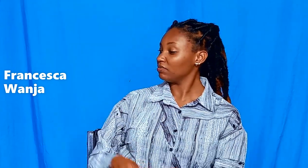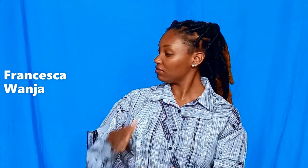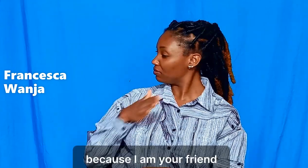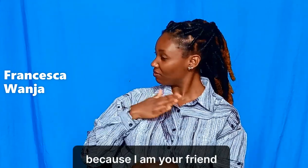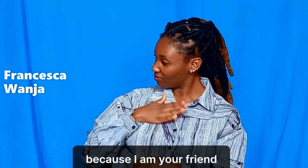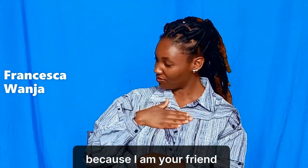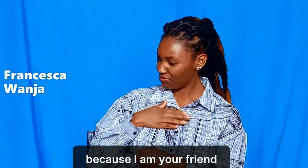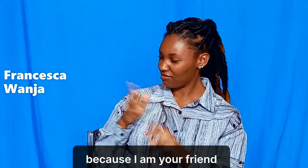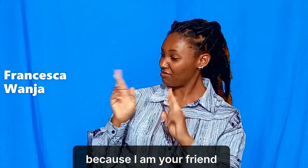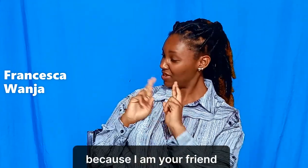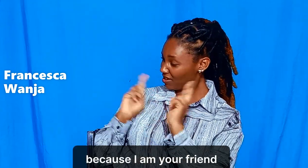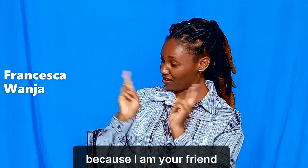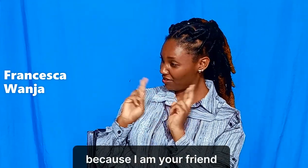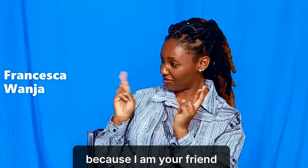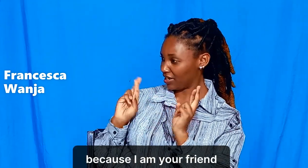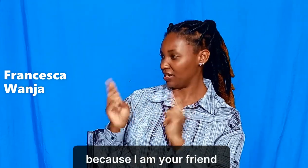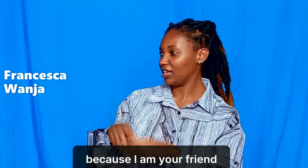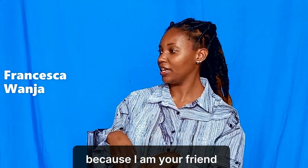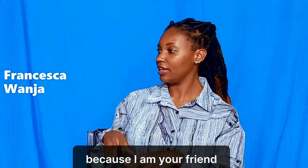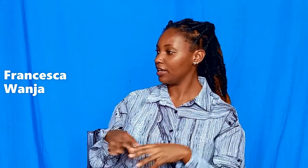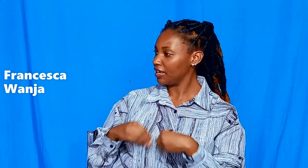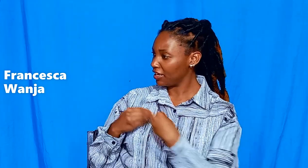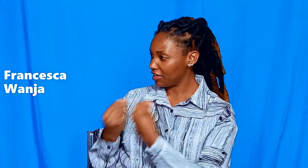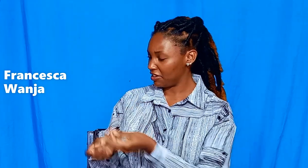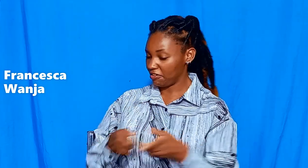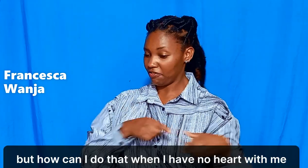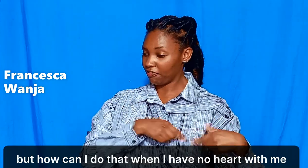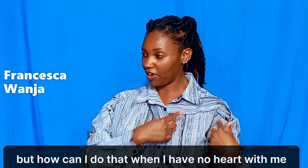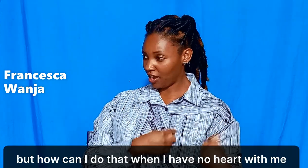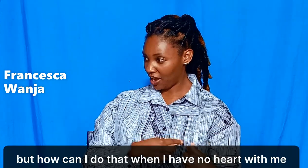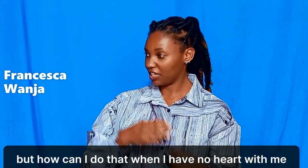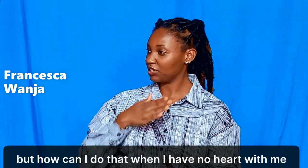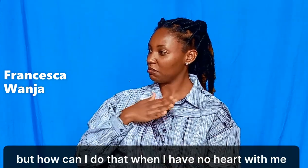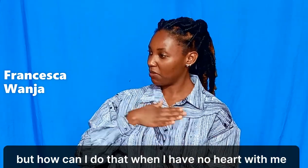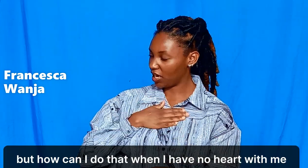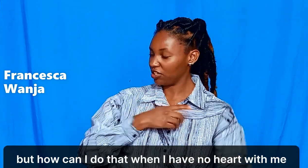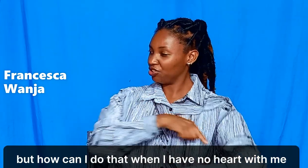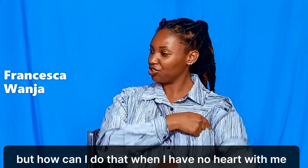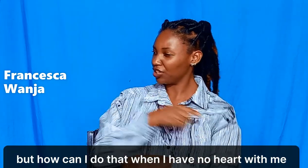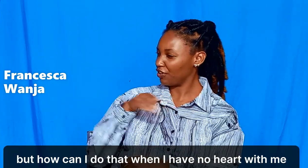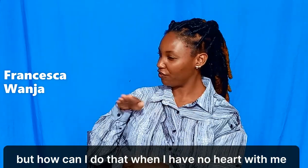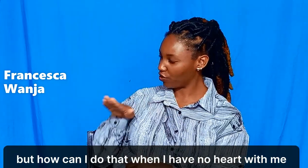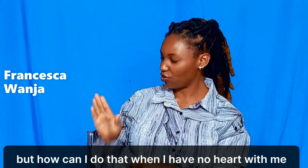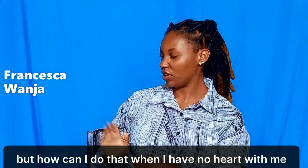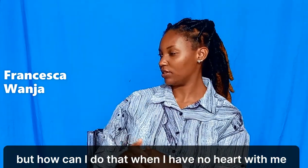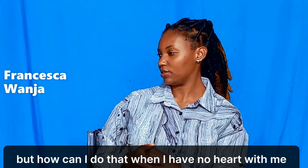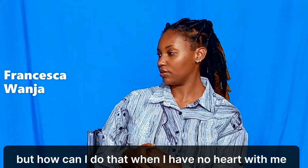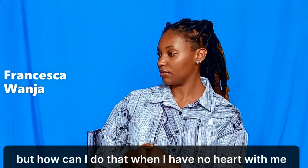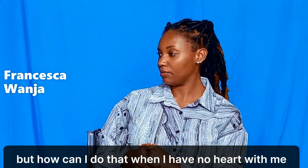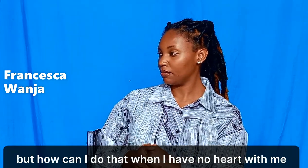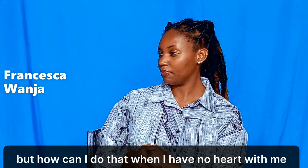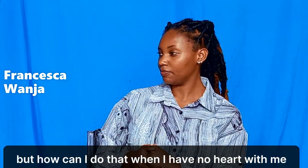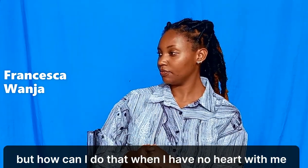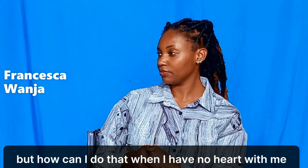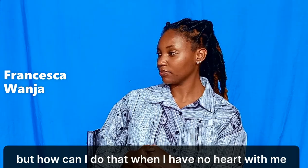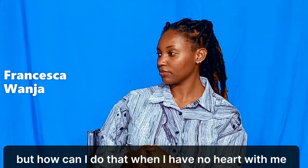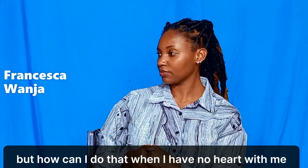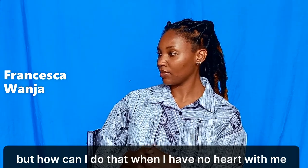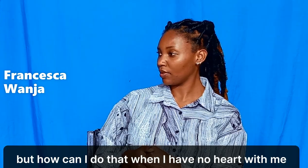Because I am your friend. But how can I do that when I have no heart with